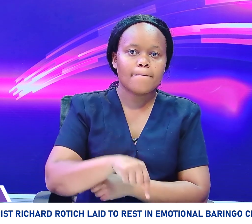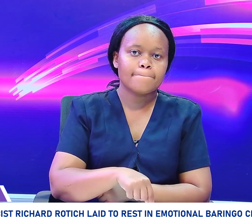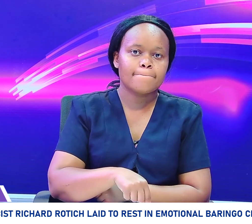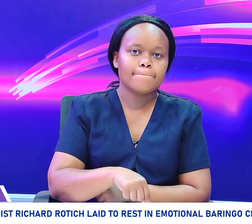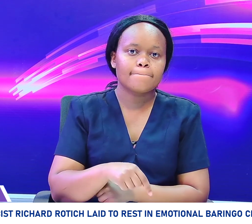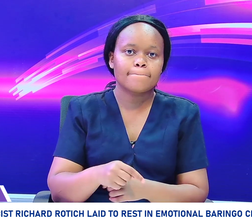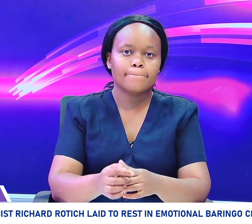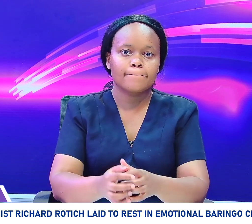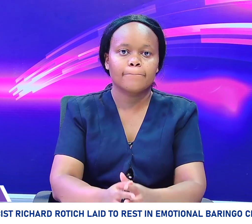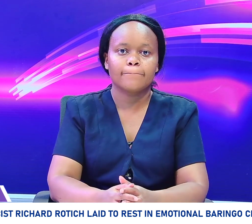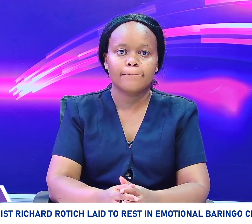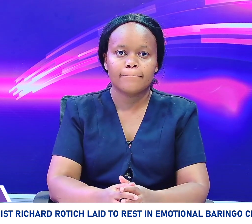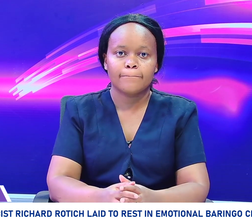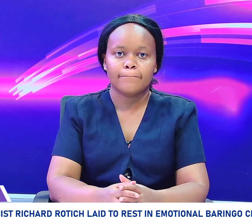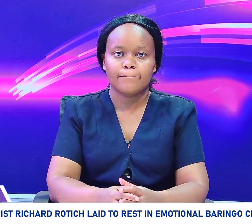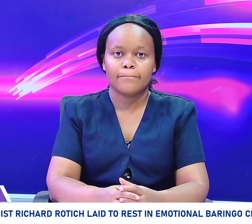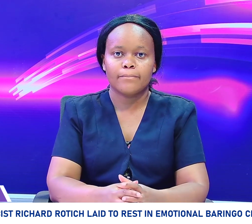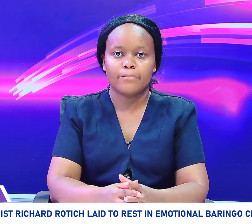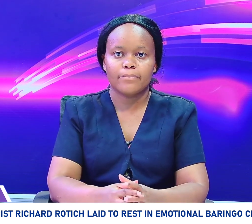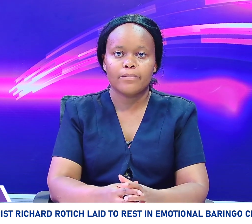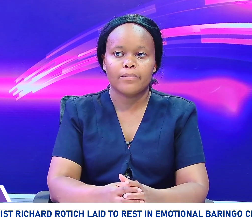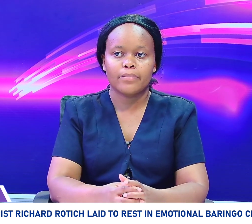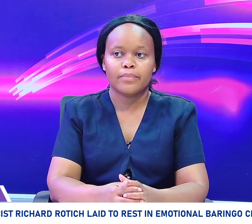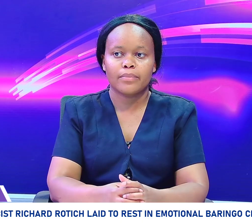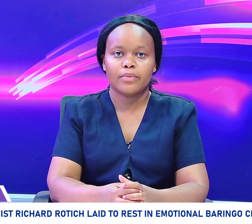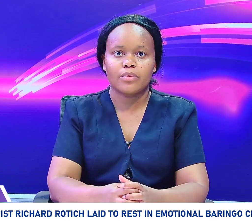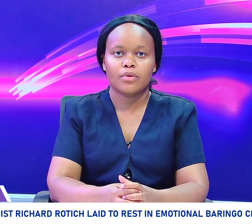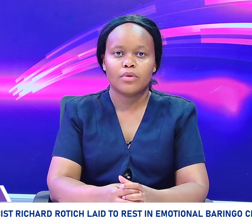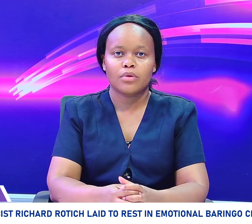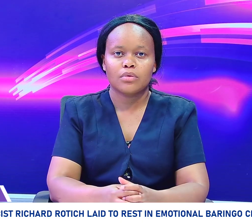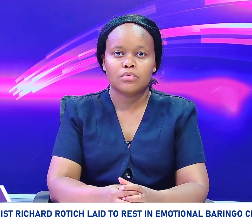the community struggle to come to terms with a tragic loss.